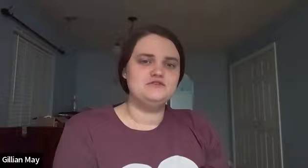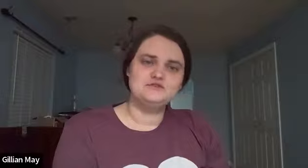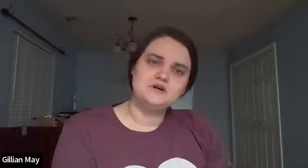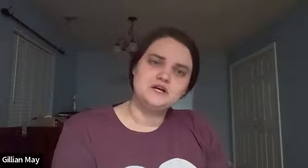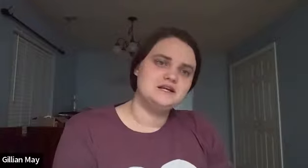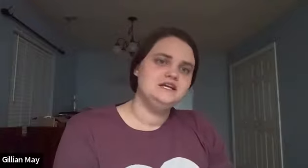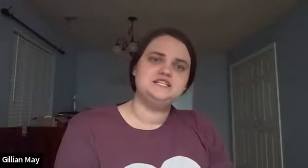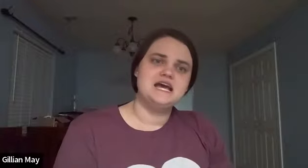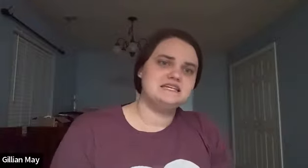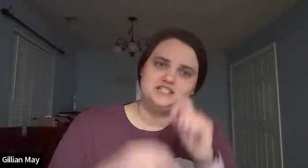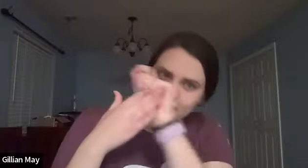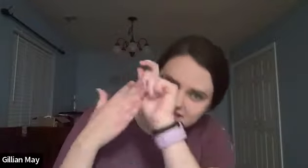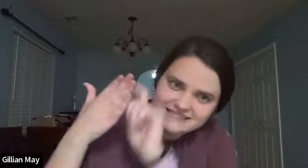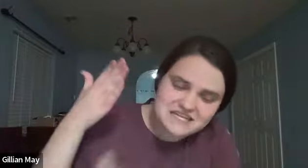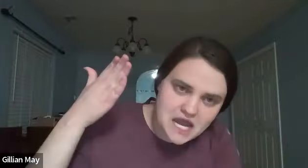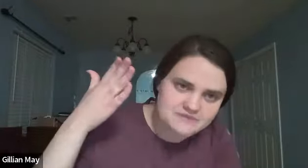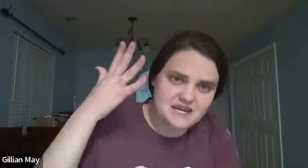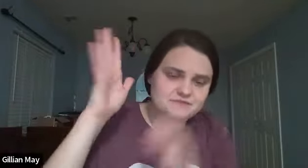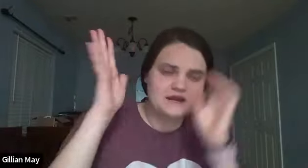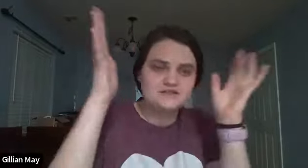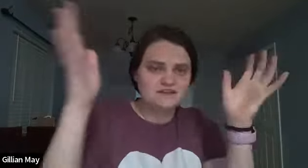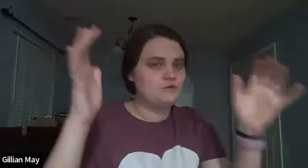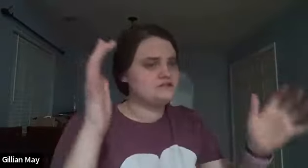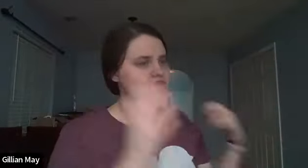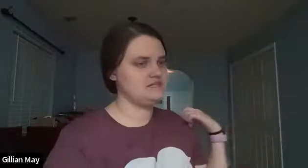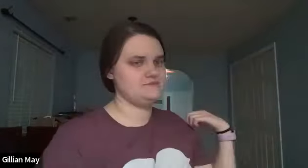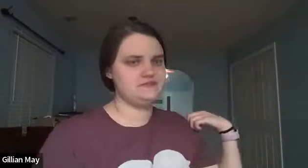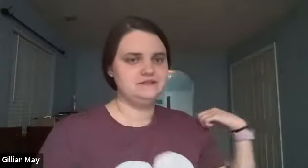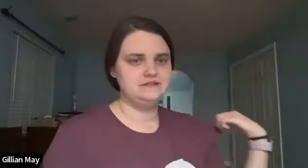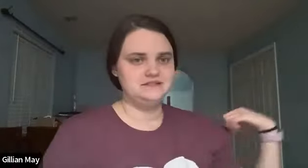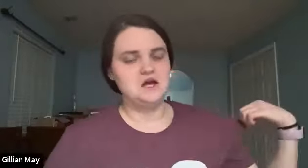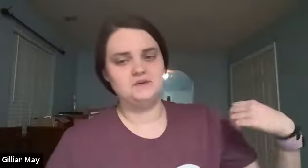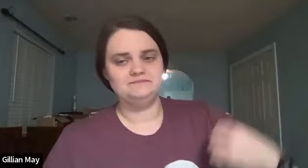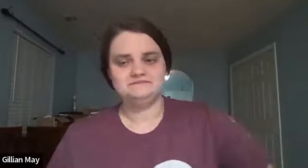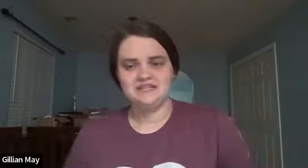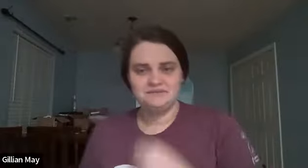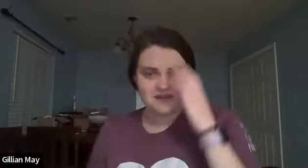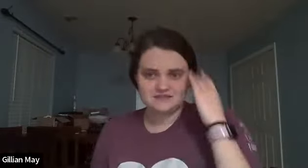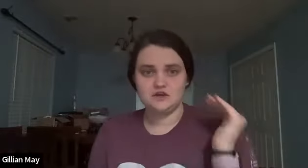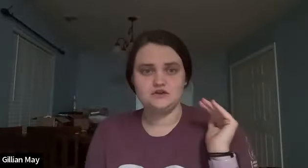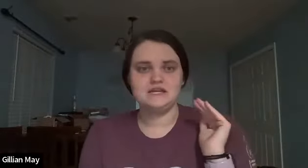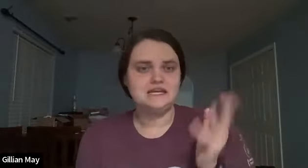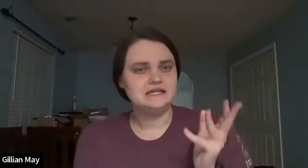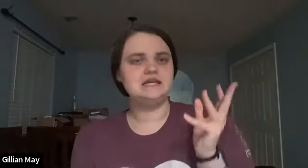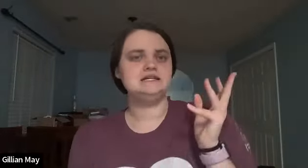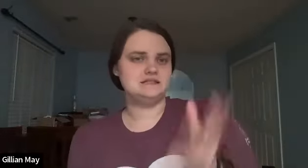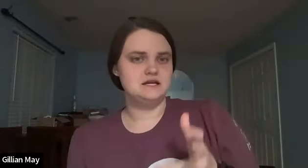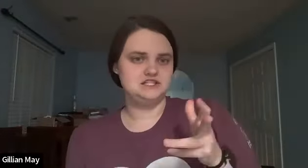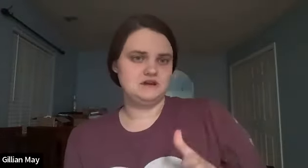there's a word. She always does the timestamps, but I couldn't think of the word timestamps. But yes, are there any signs you guys